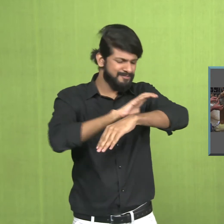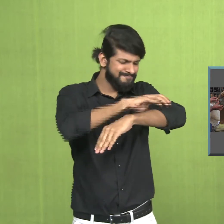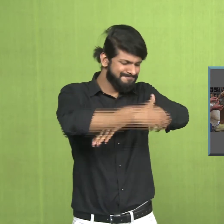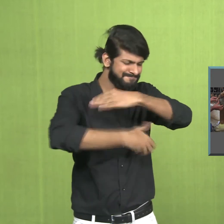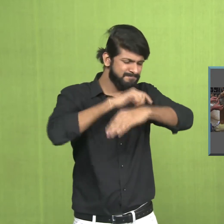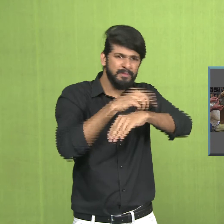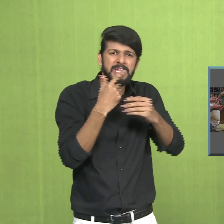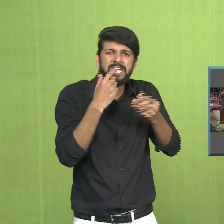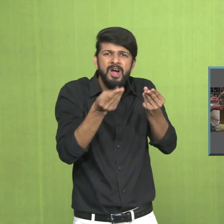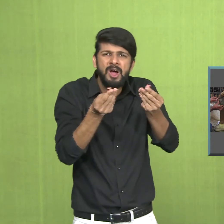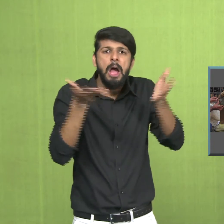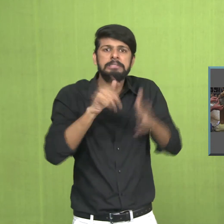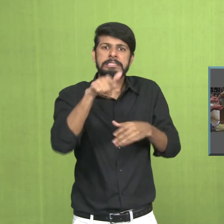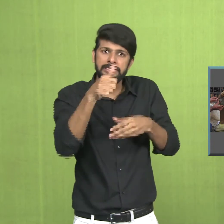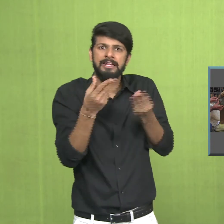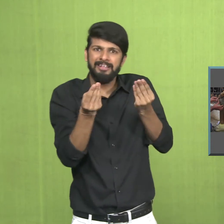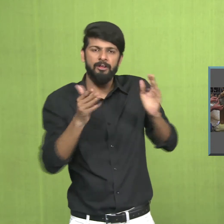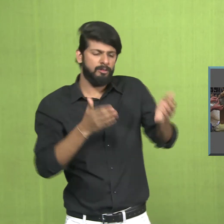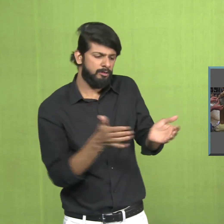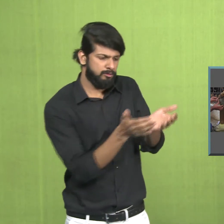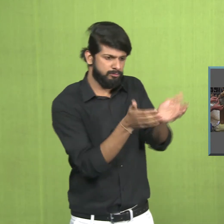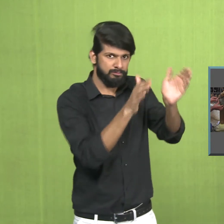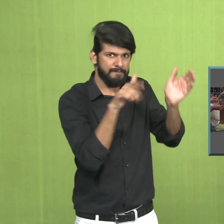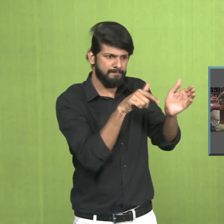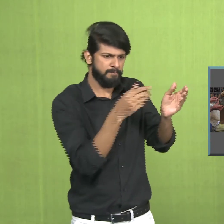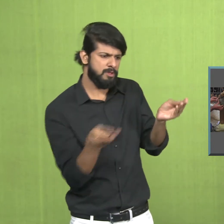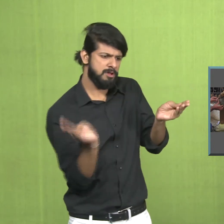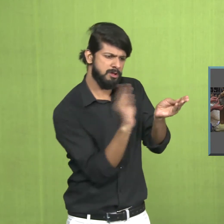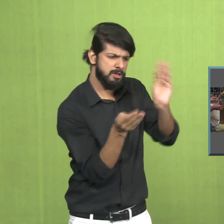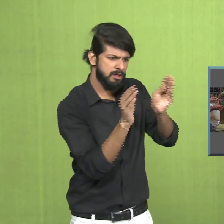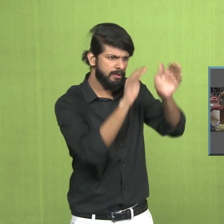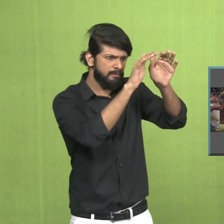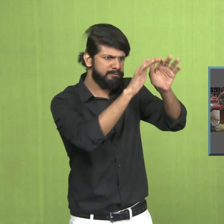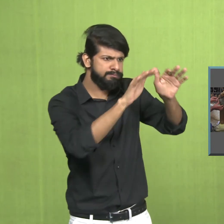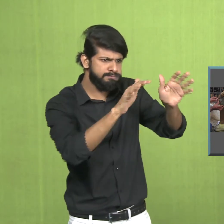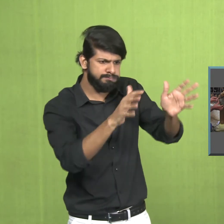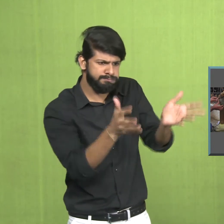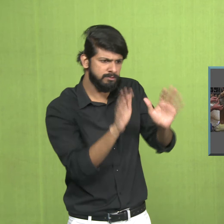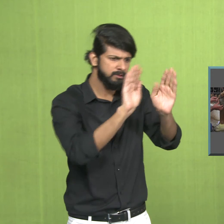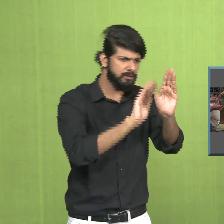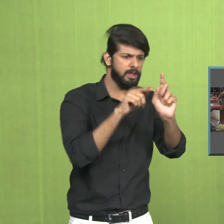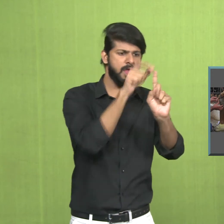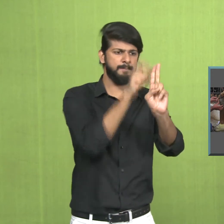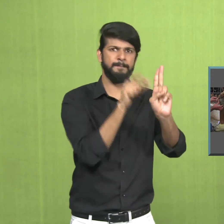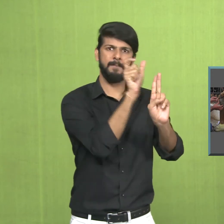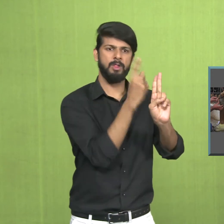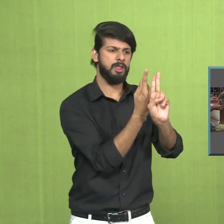entire mold, this entire structure, they would use some kind of plaster, wet plaster